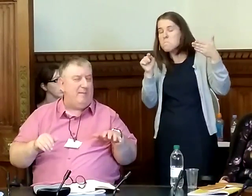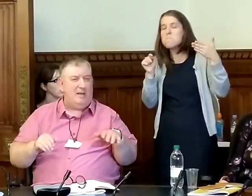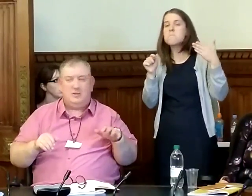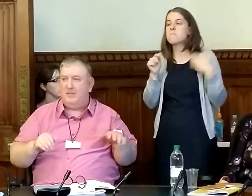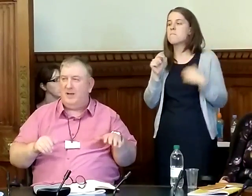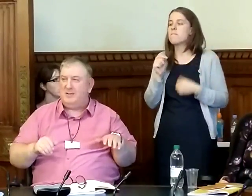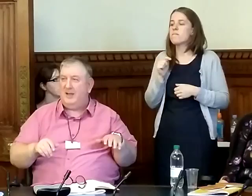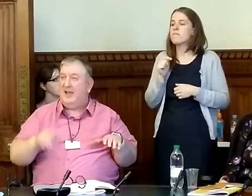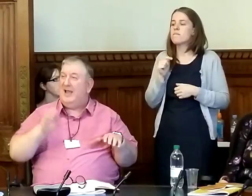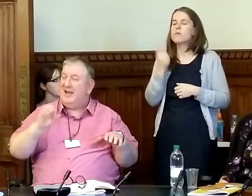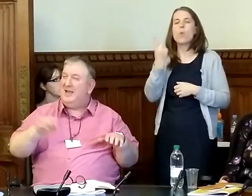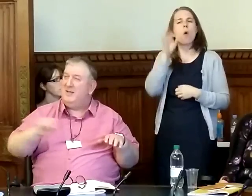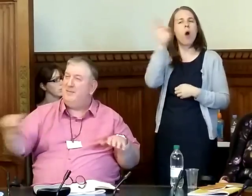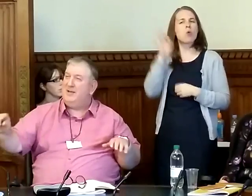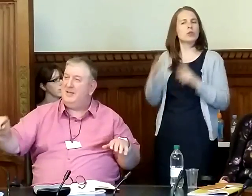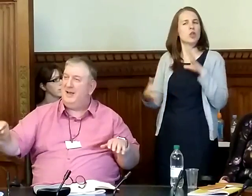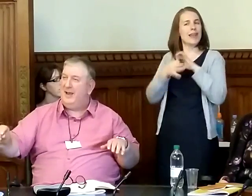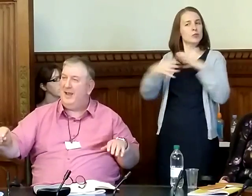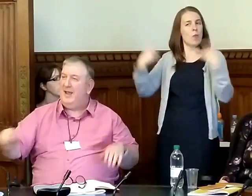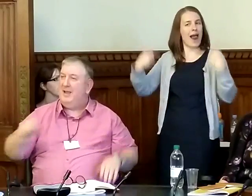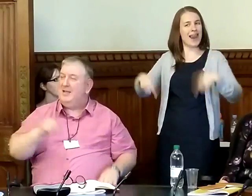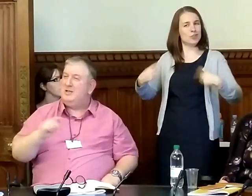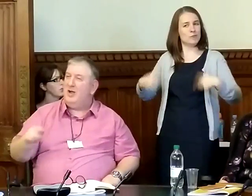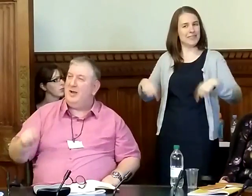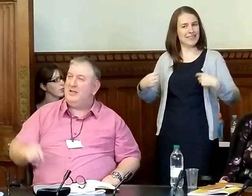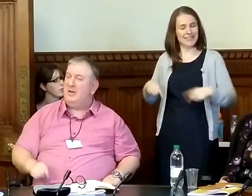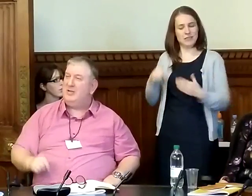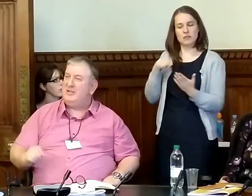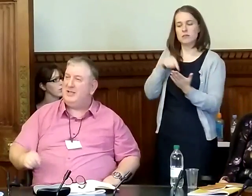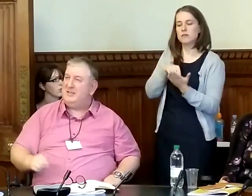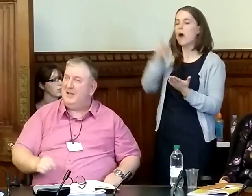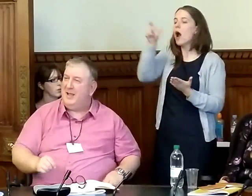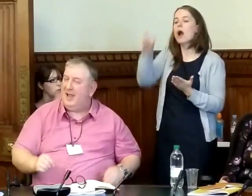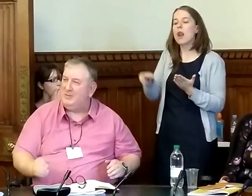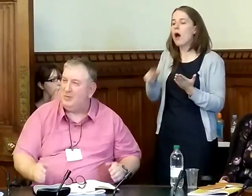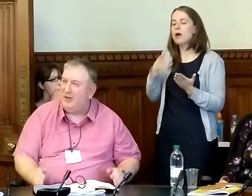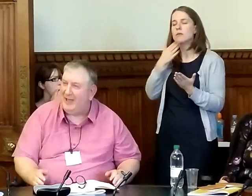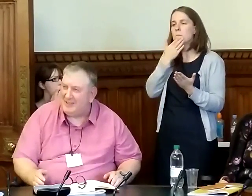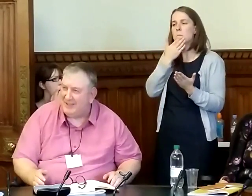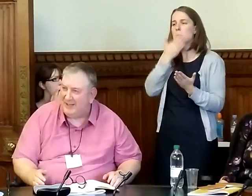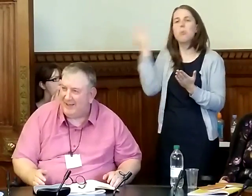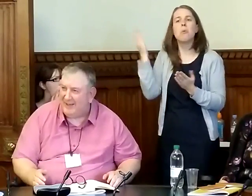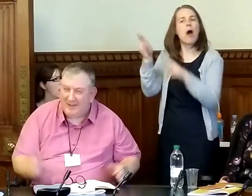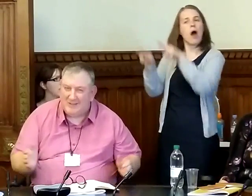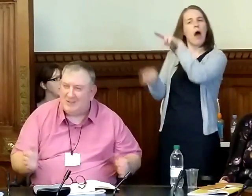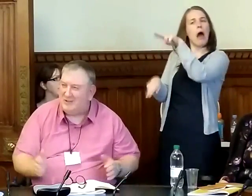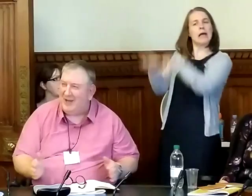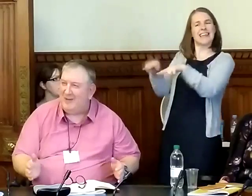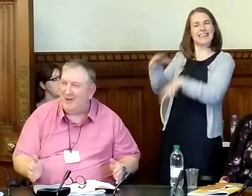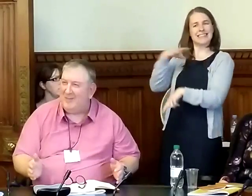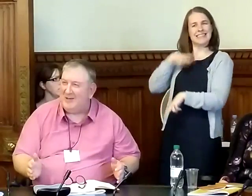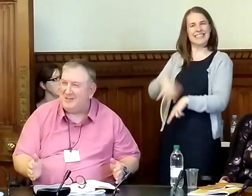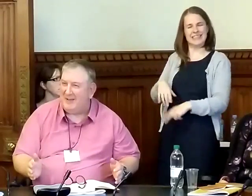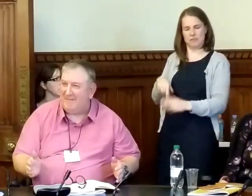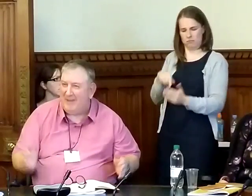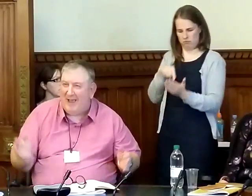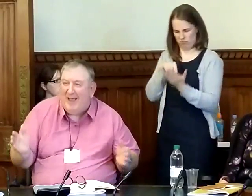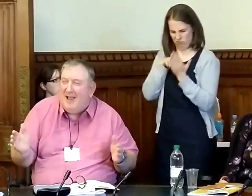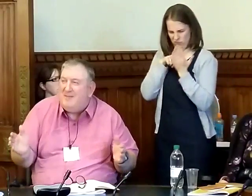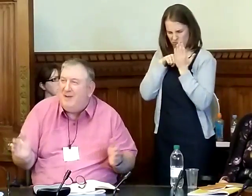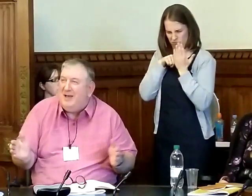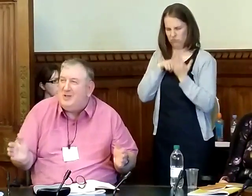question of eligibility. It actually printed in there, this client has no assessment. And for needs. So straight away